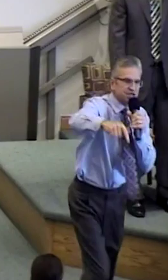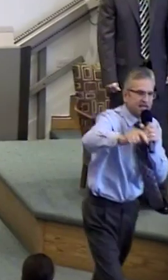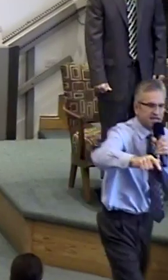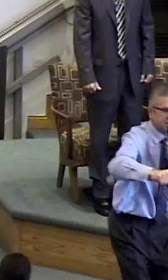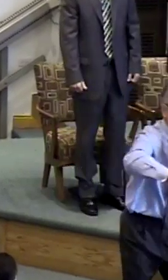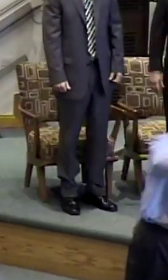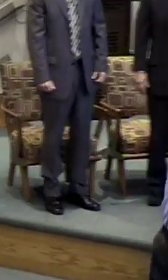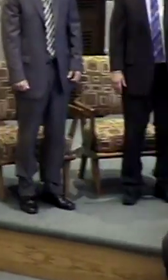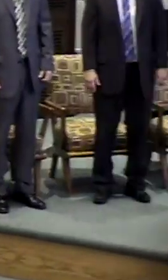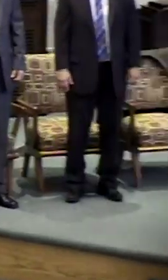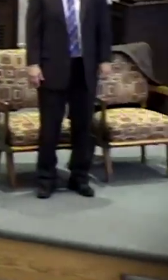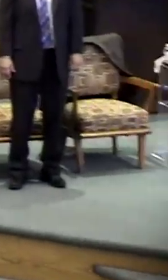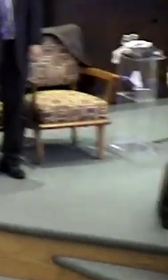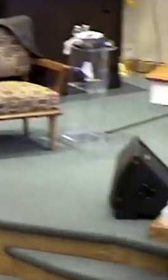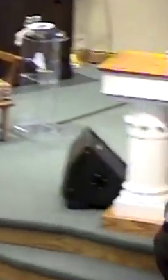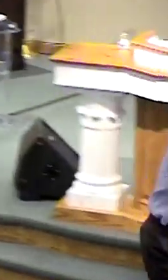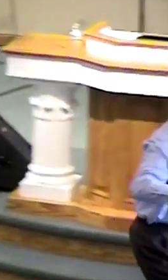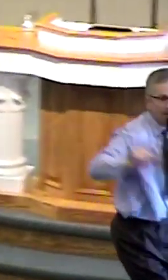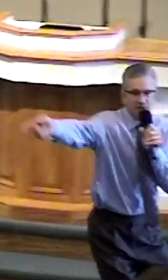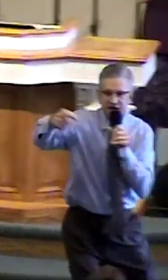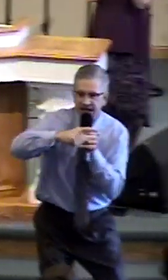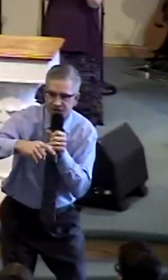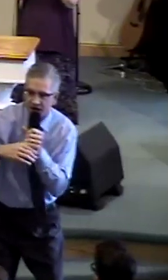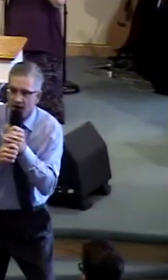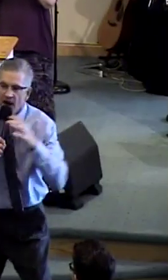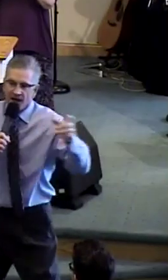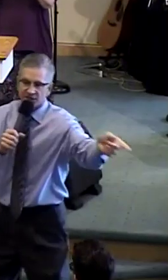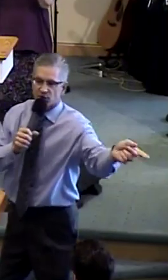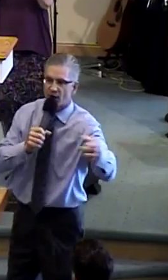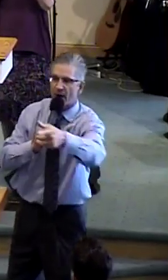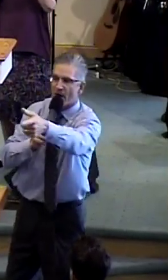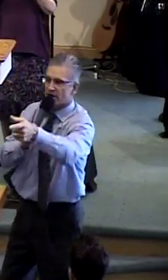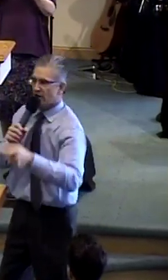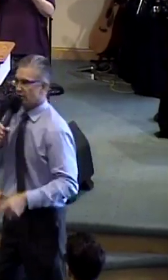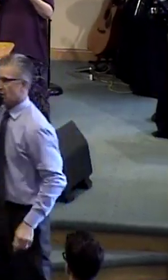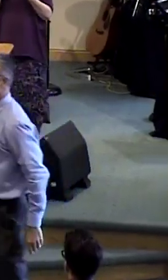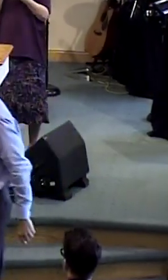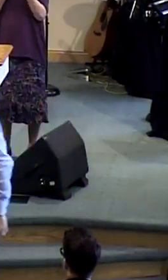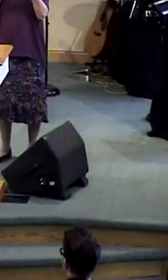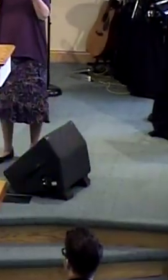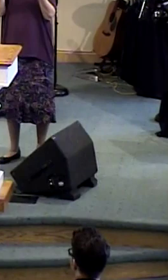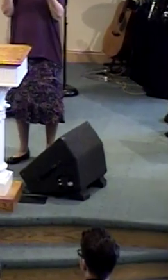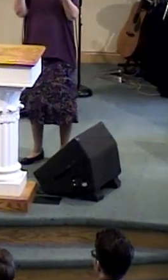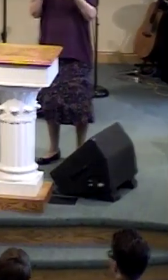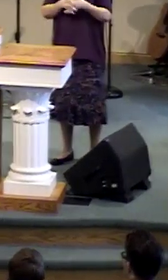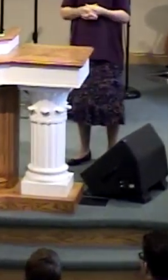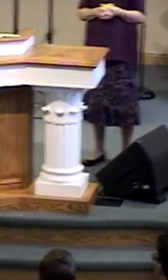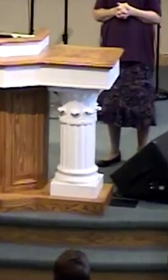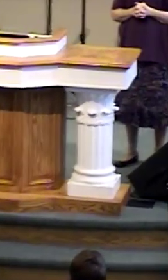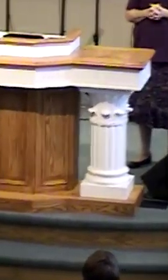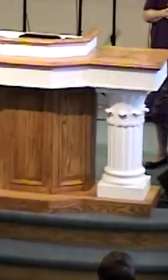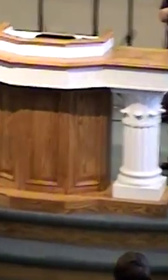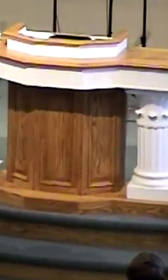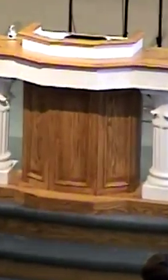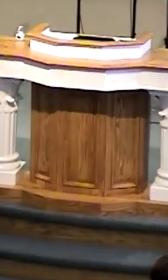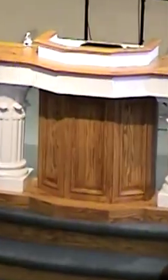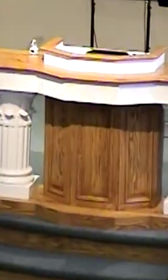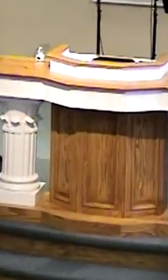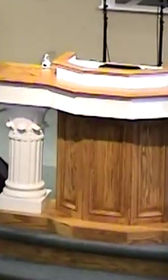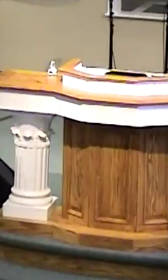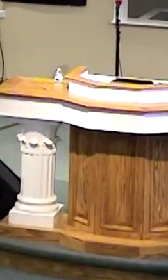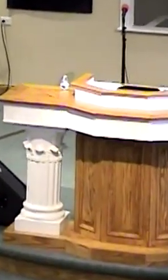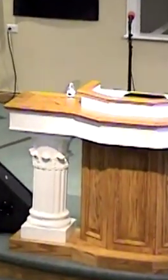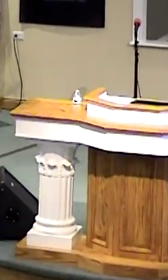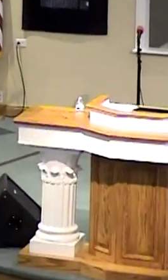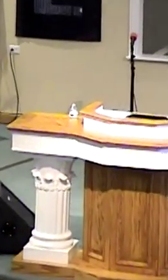And when she gets here, I've already talked to you. And when she gets here, this is what I want you to do. I'm not going to tell her what